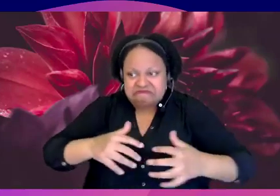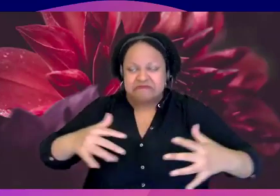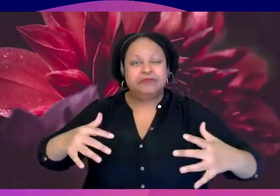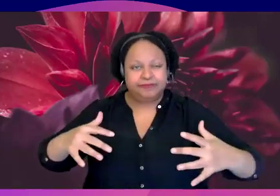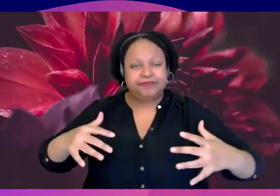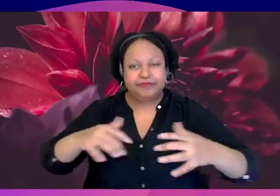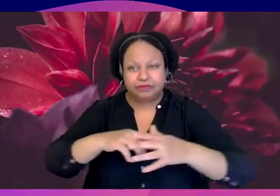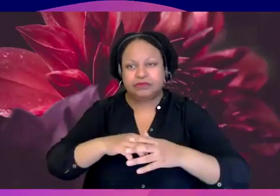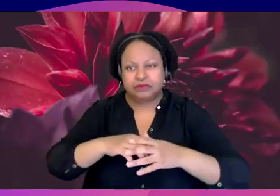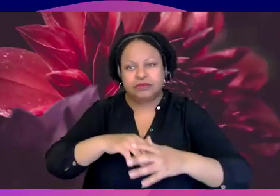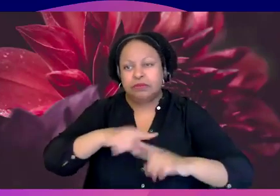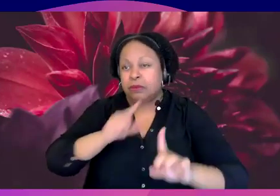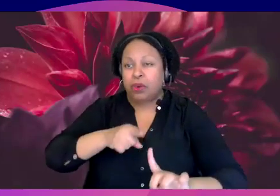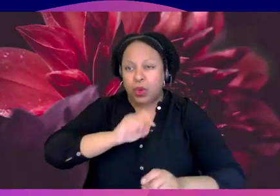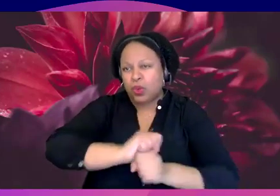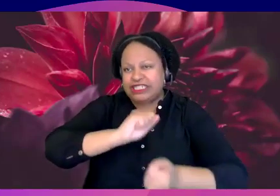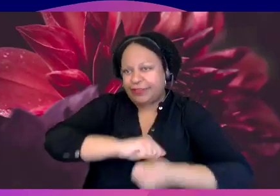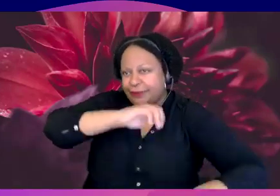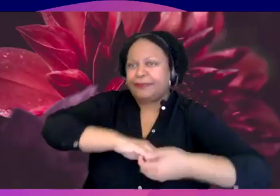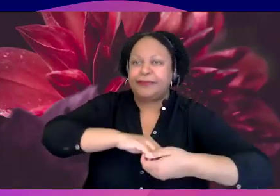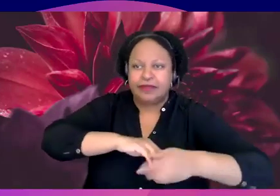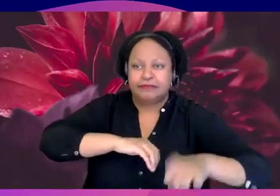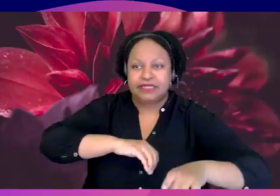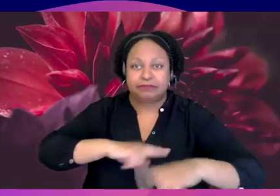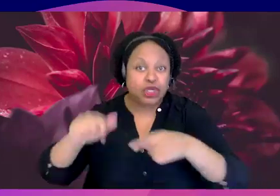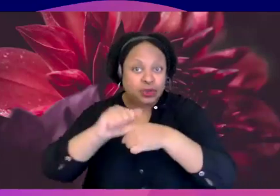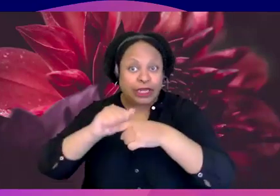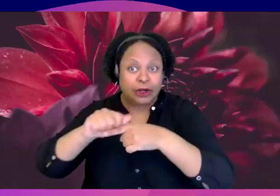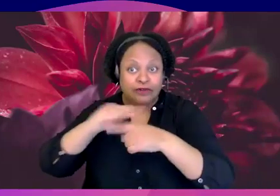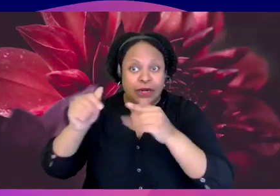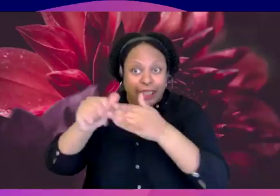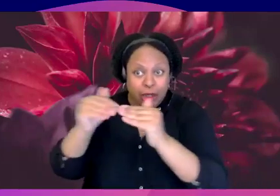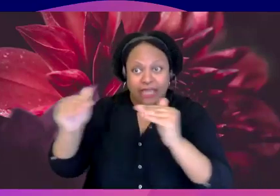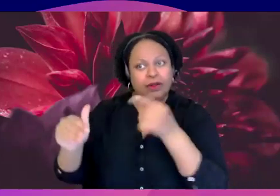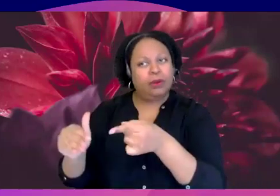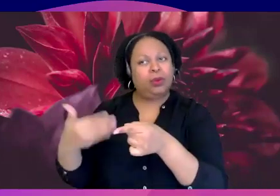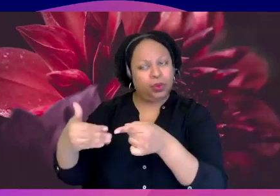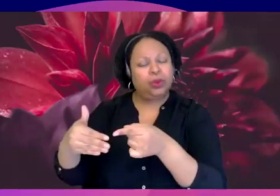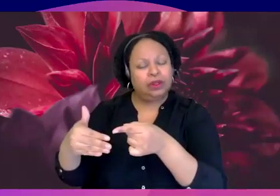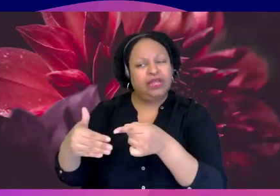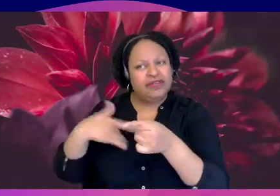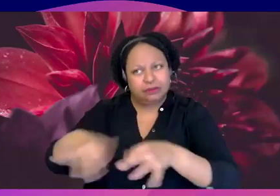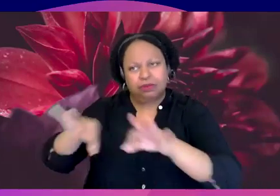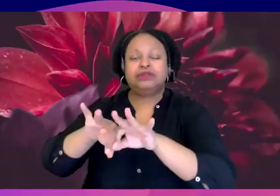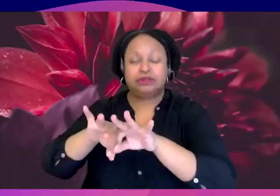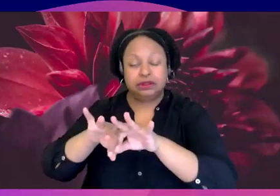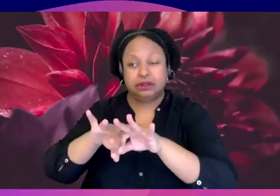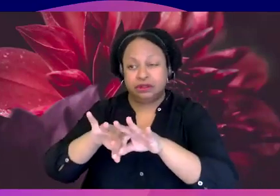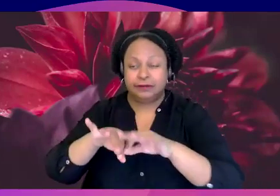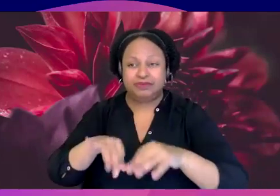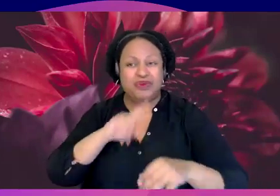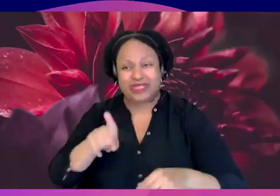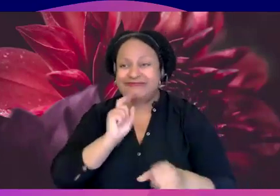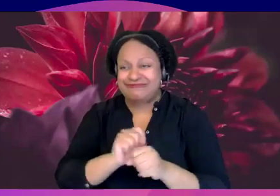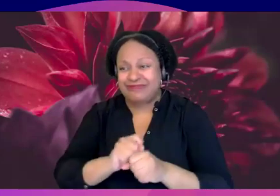working in solidarity with each other. But training at the leadership level is, to me, is paramount. It's